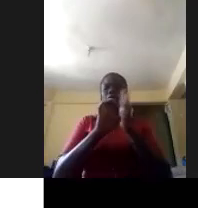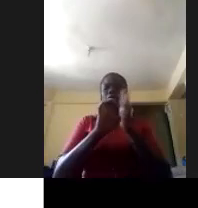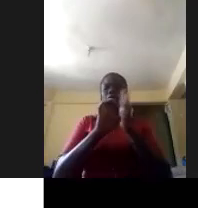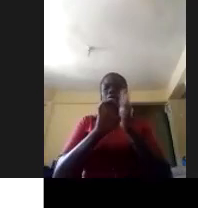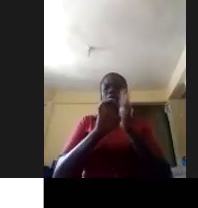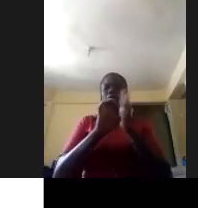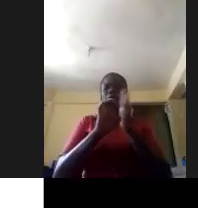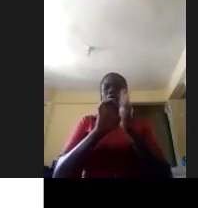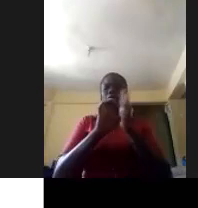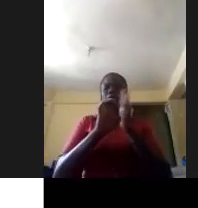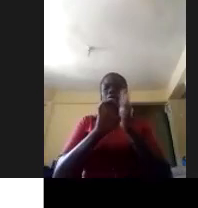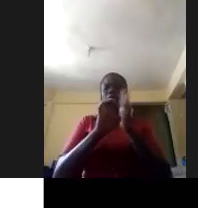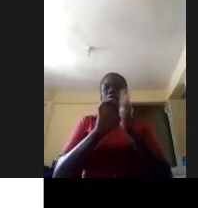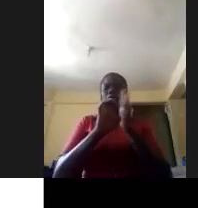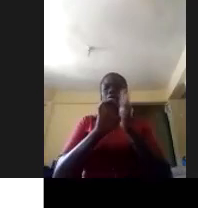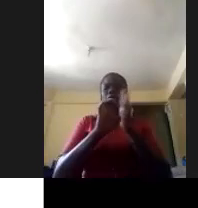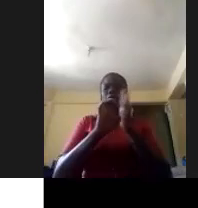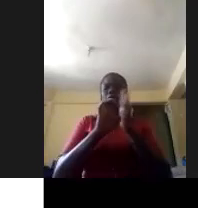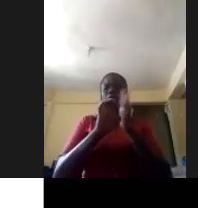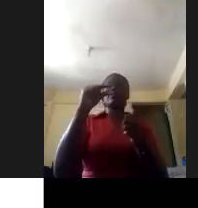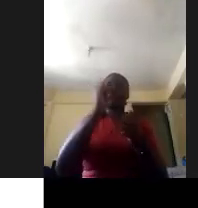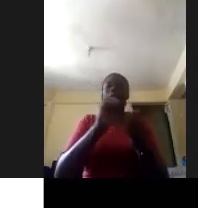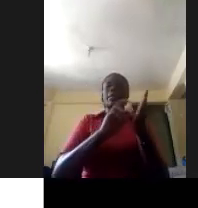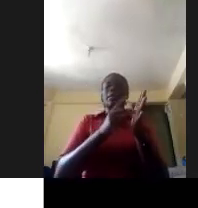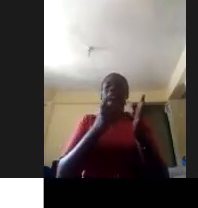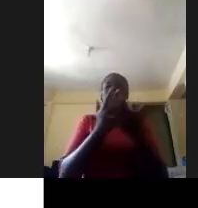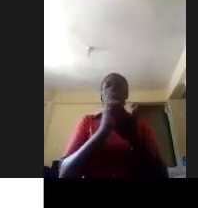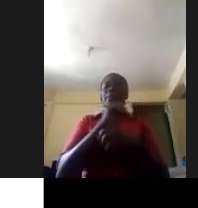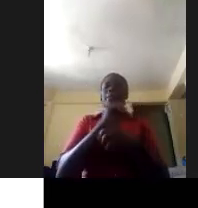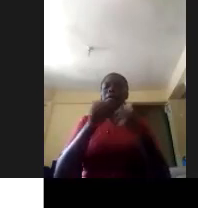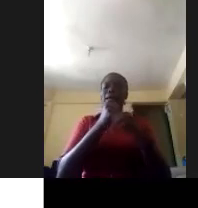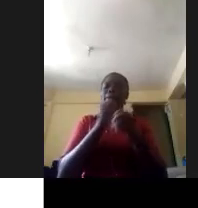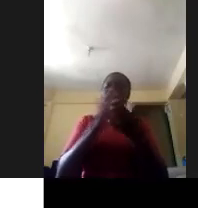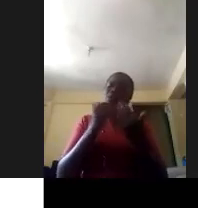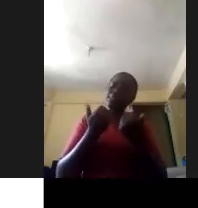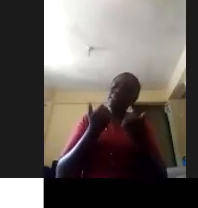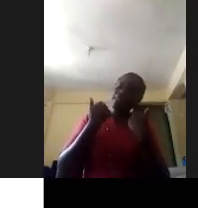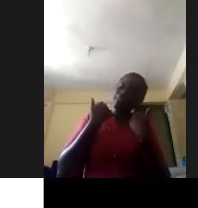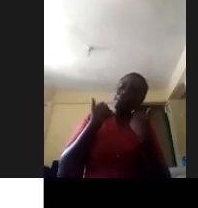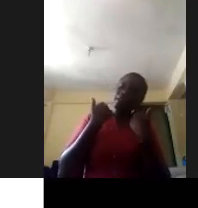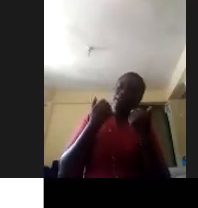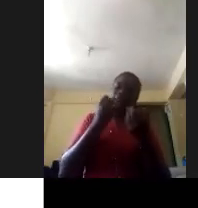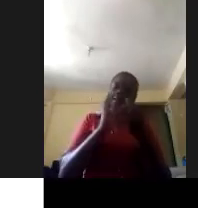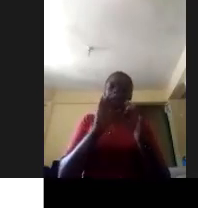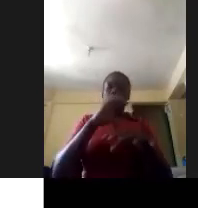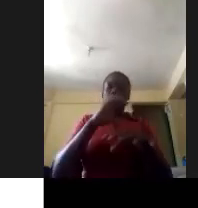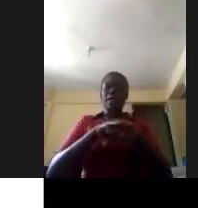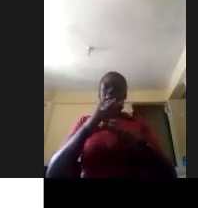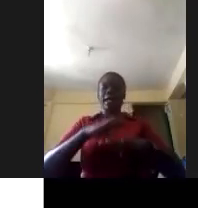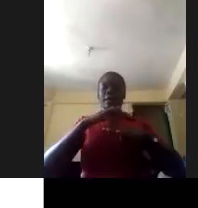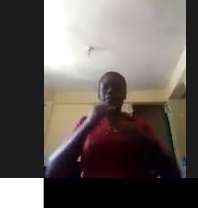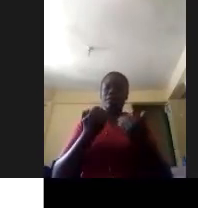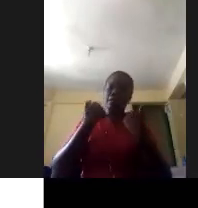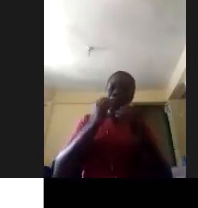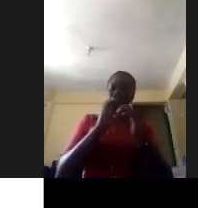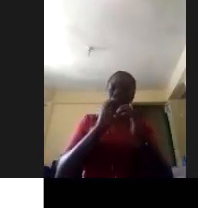weight. And also insomnia or excessive sleeping. Insomnia is if you don't get adequate sleep, and the other